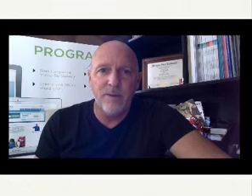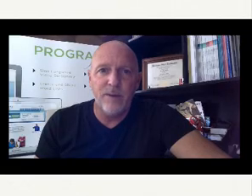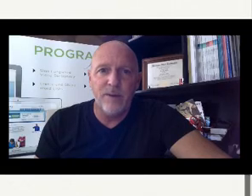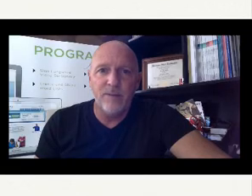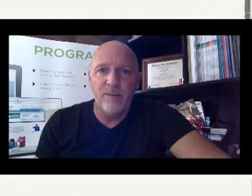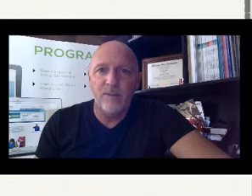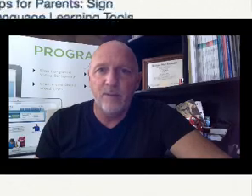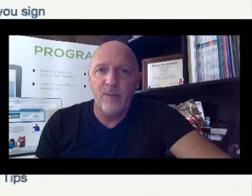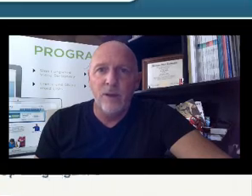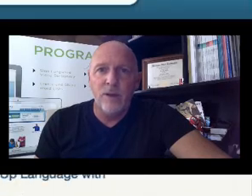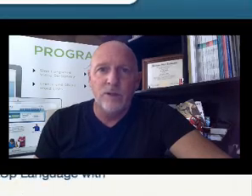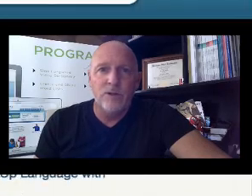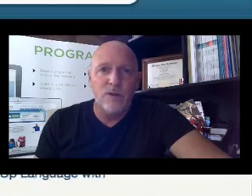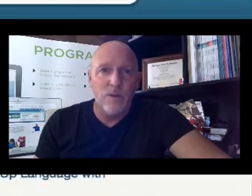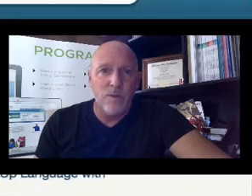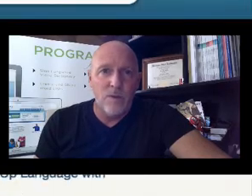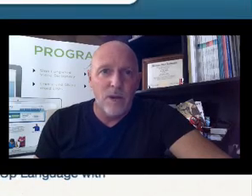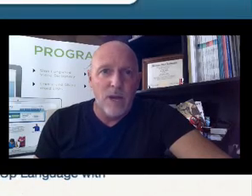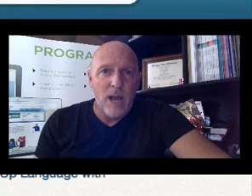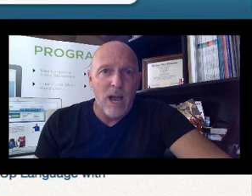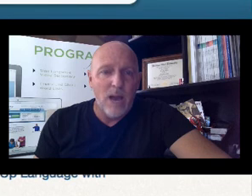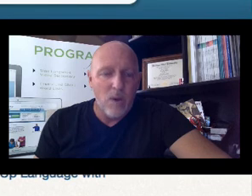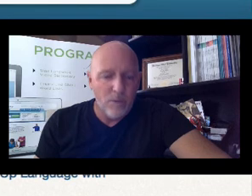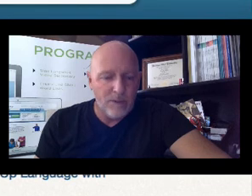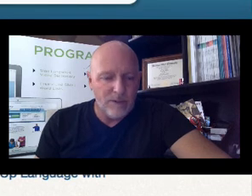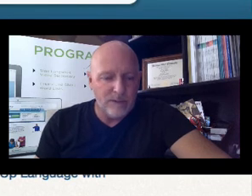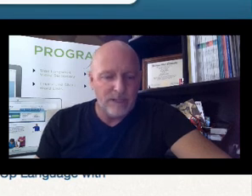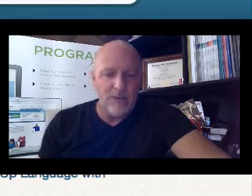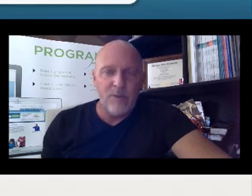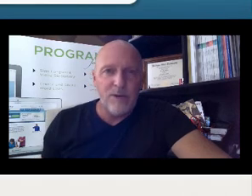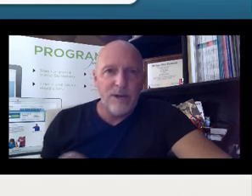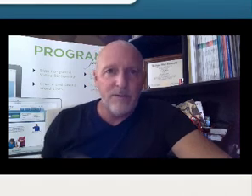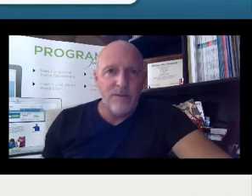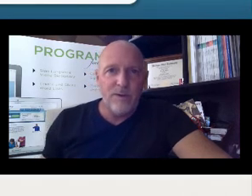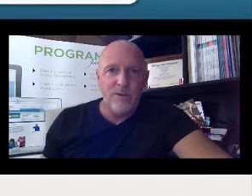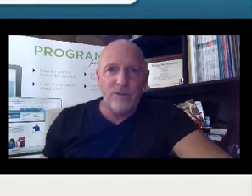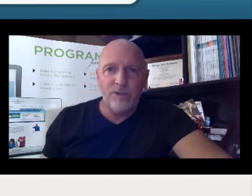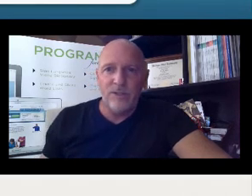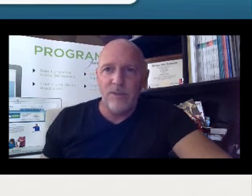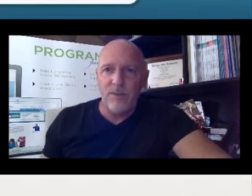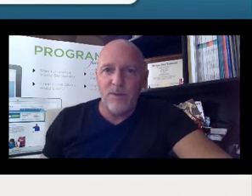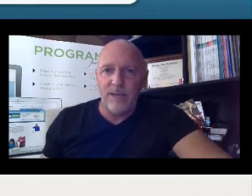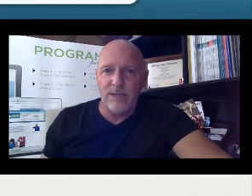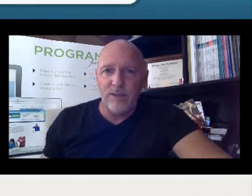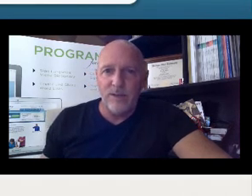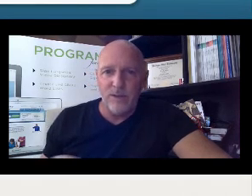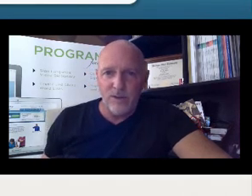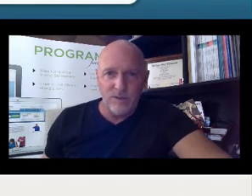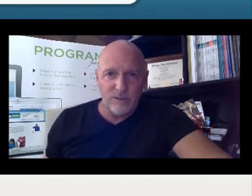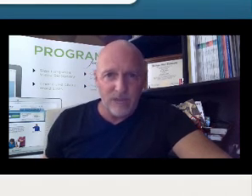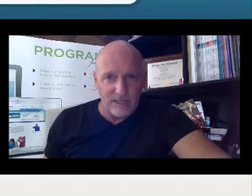right. So I hope that this has kind of pointed out for you just some of the ways that you can use Signing